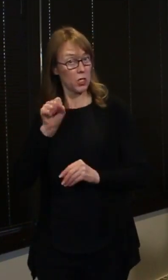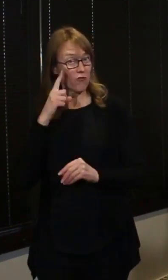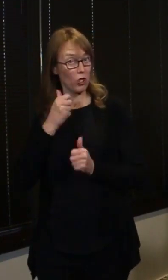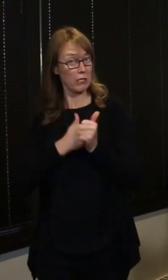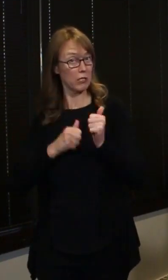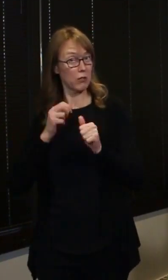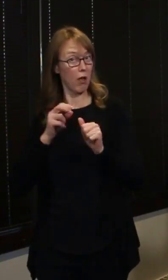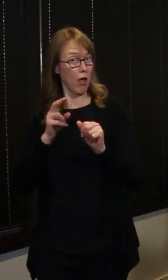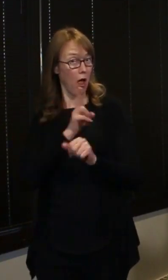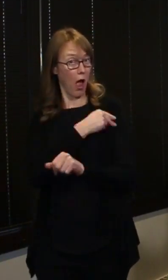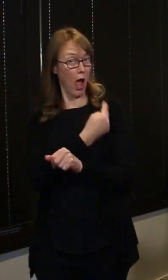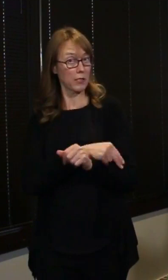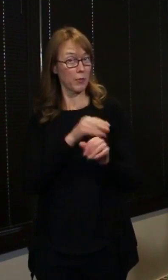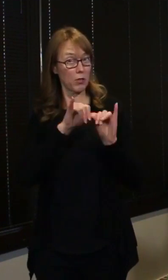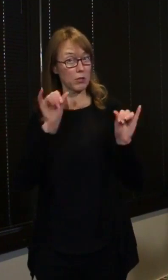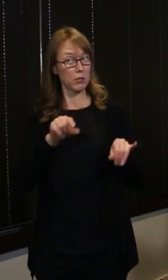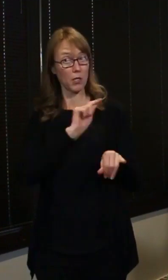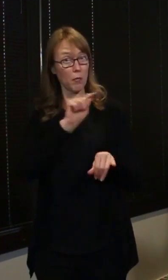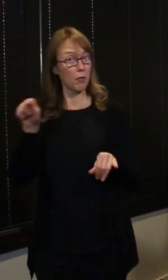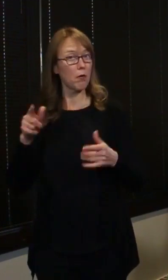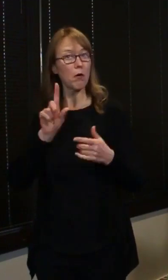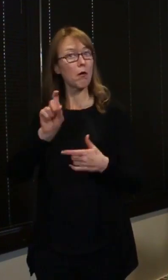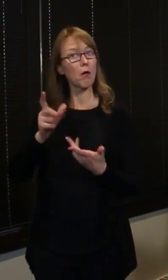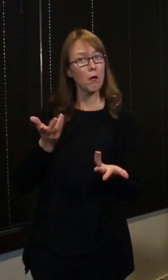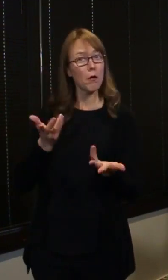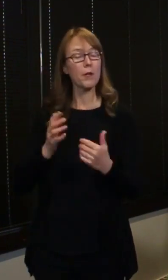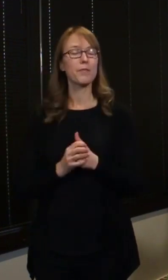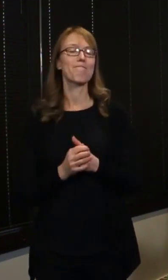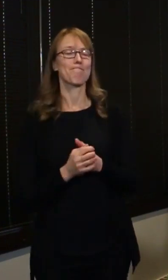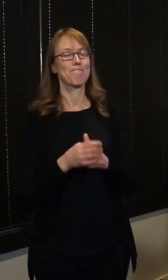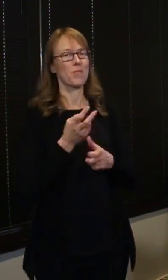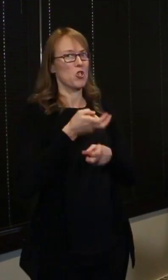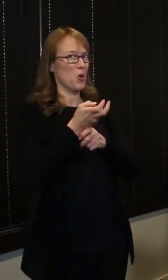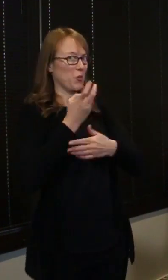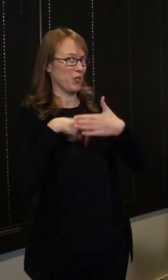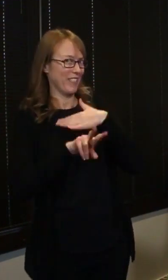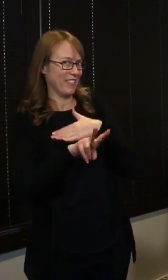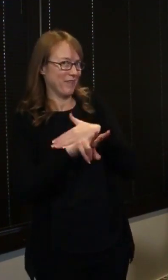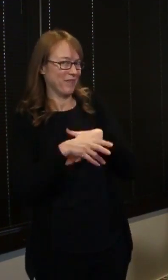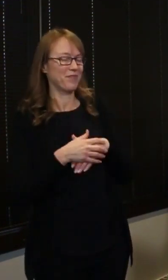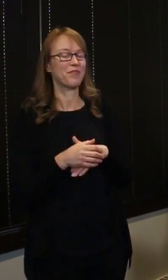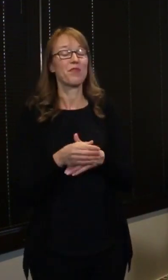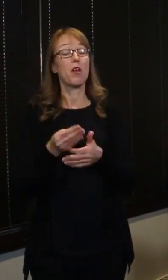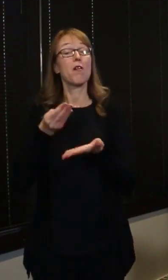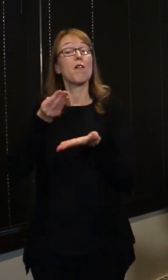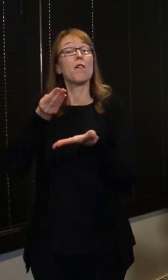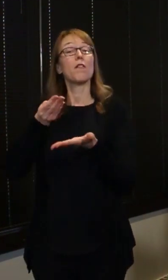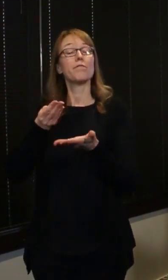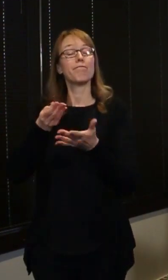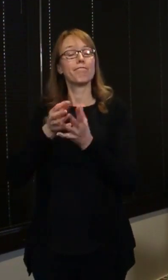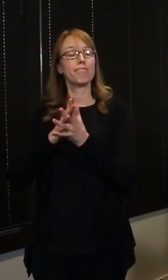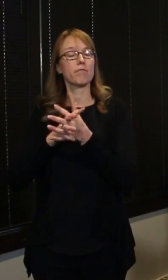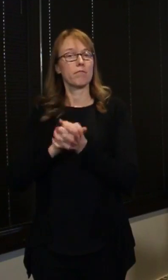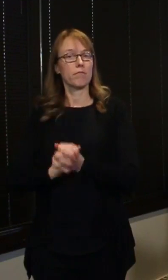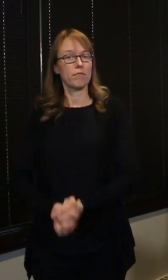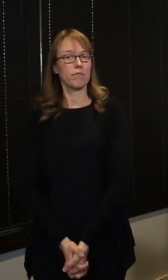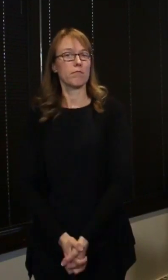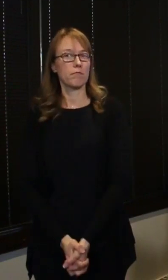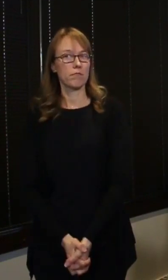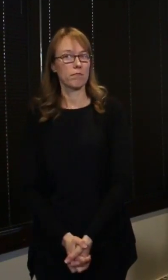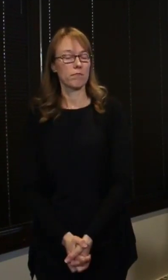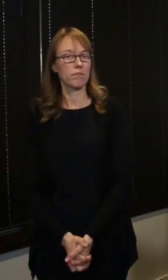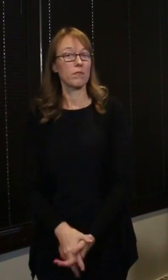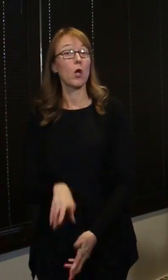the significant increase question, and the reason for that is because the doses that were shipped to the healthcare systems over the past month